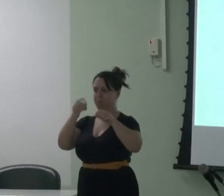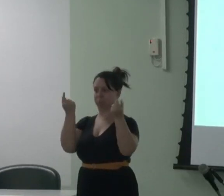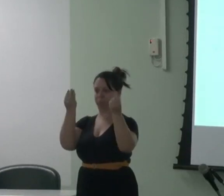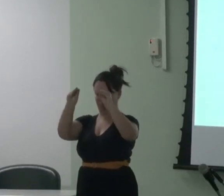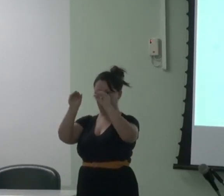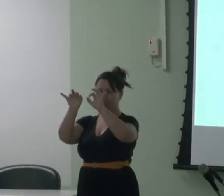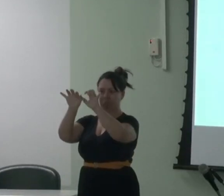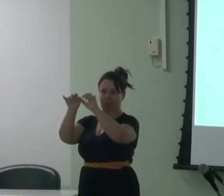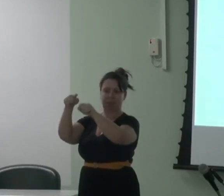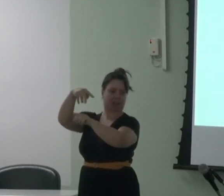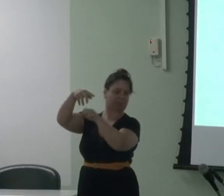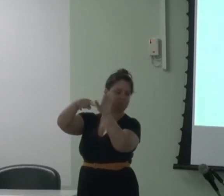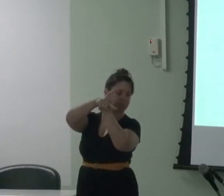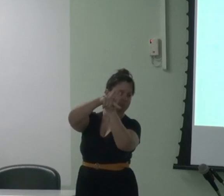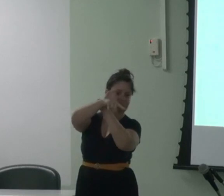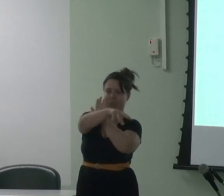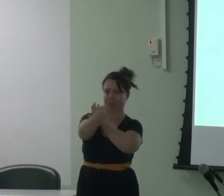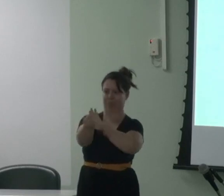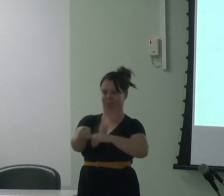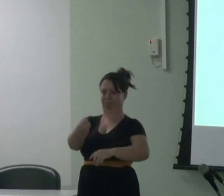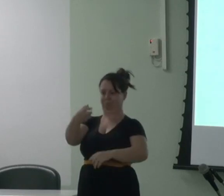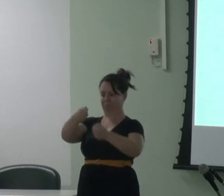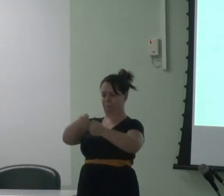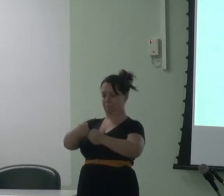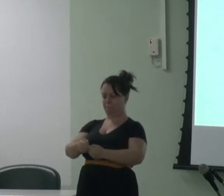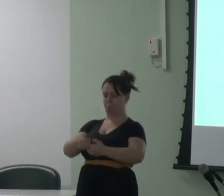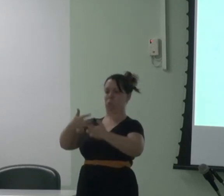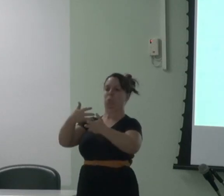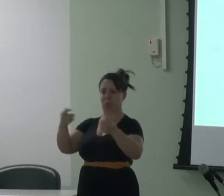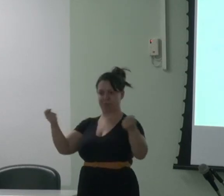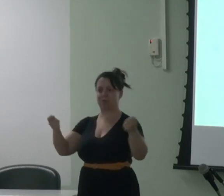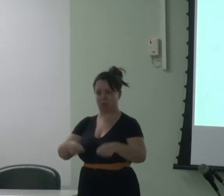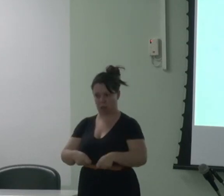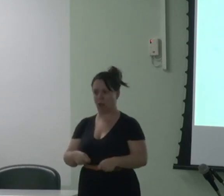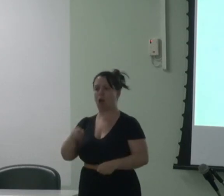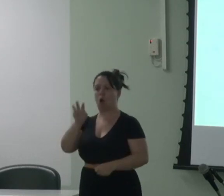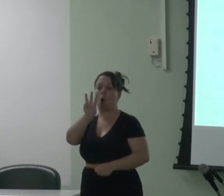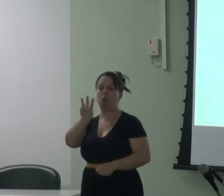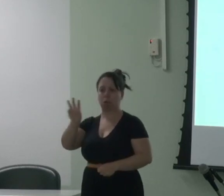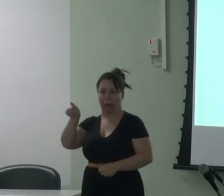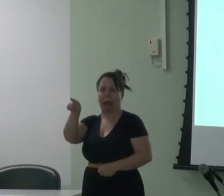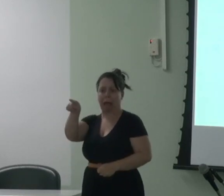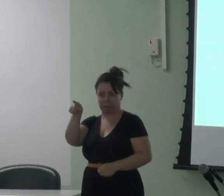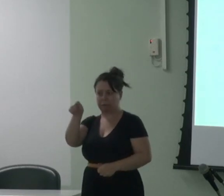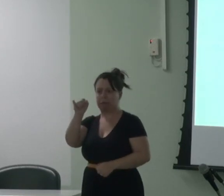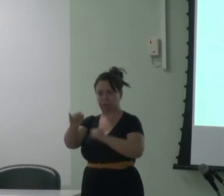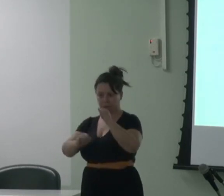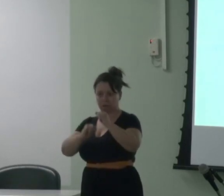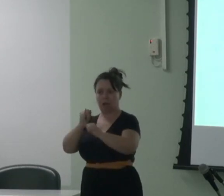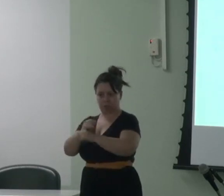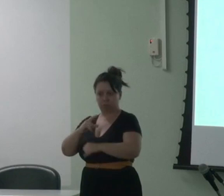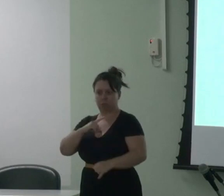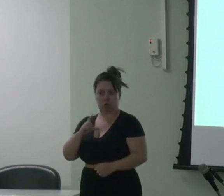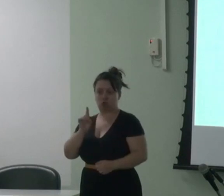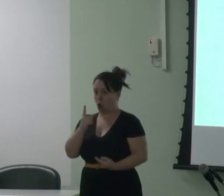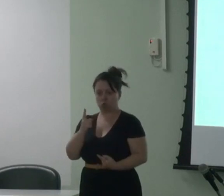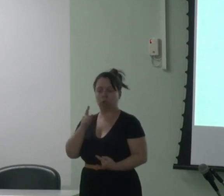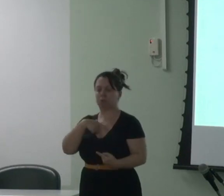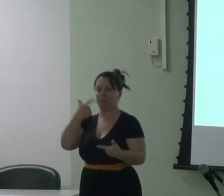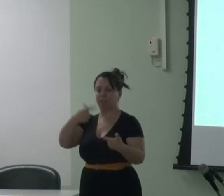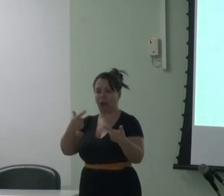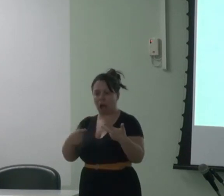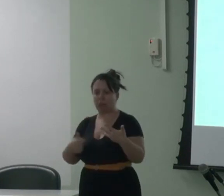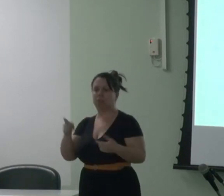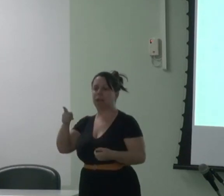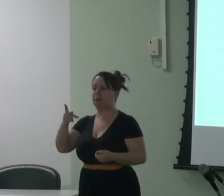So you can use some of these services online. There are multiple, not just one. We have one in